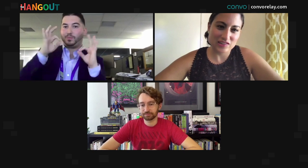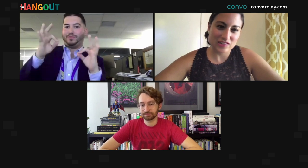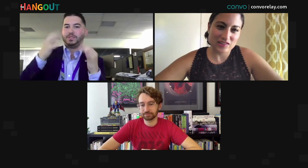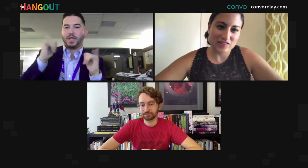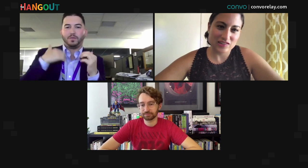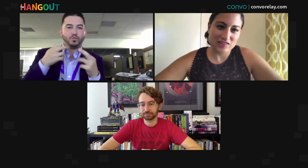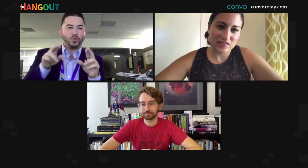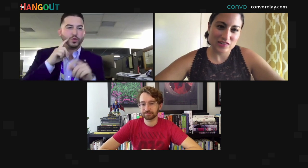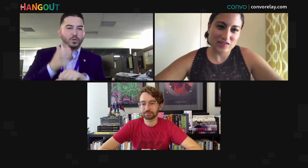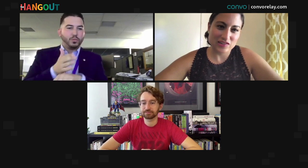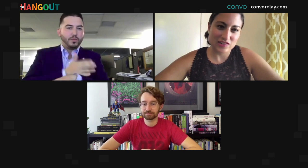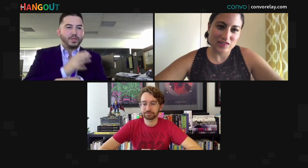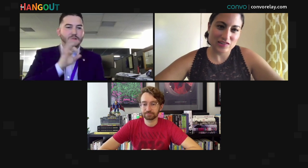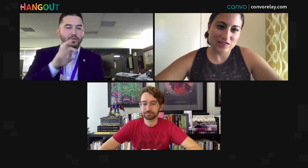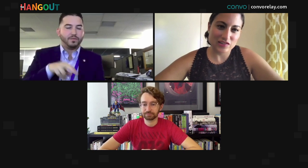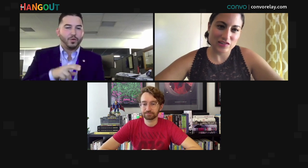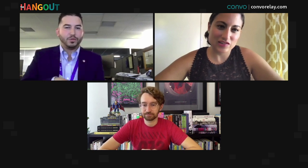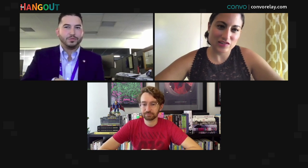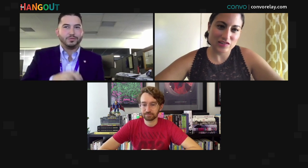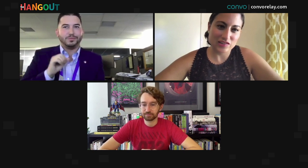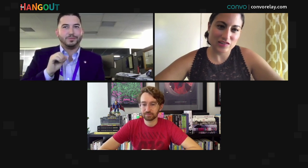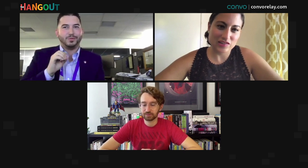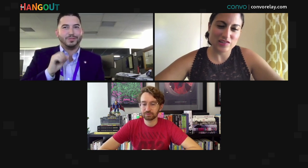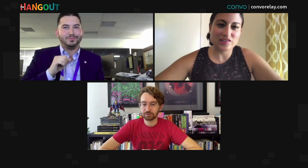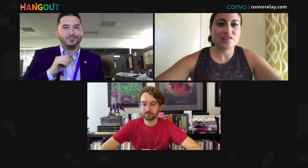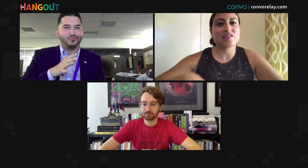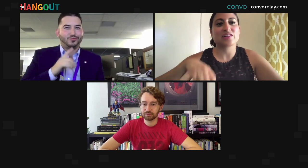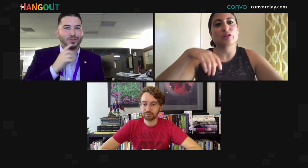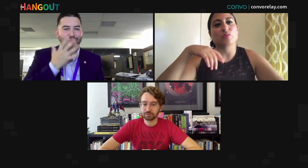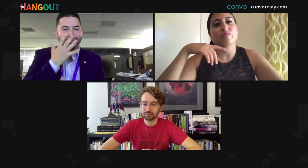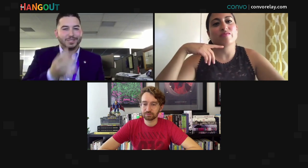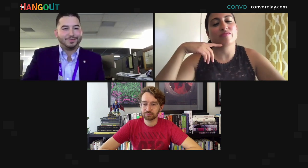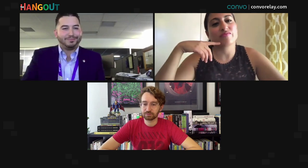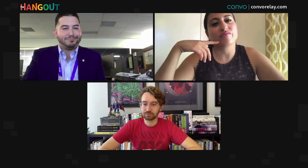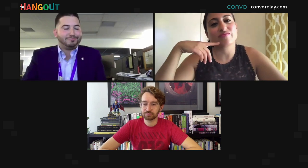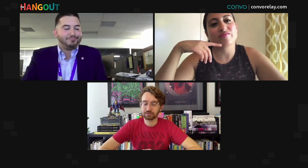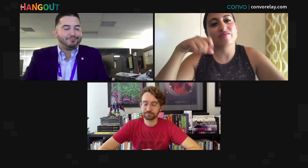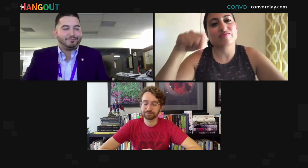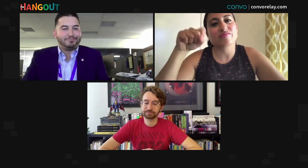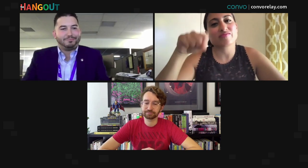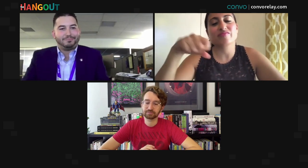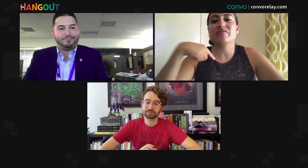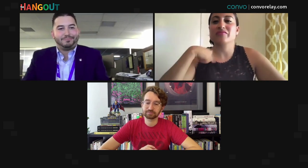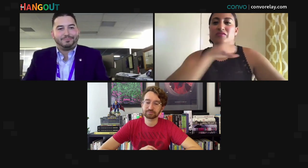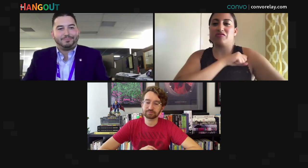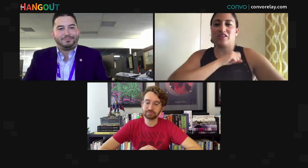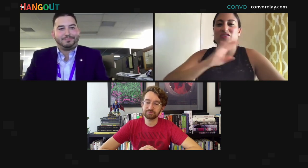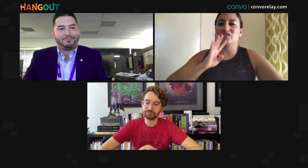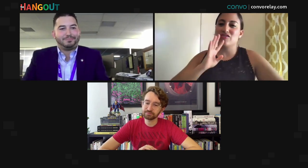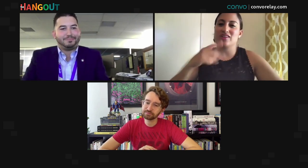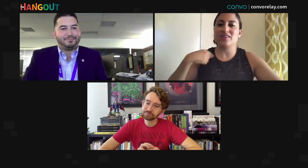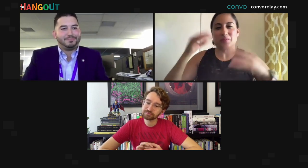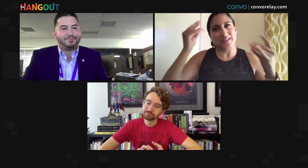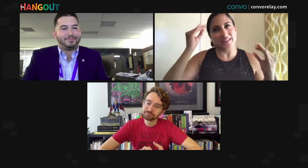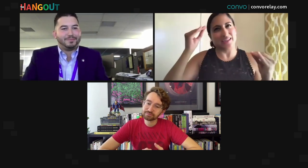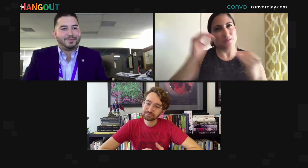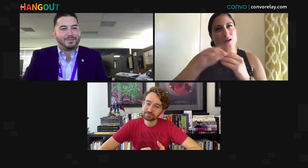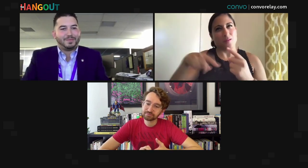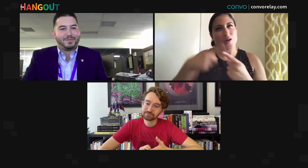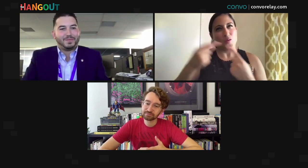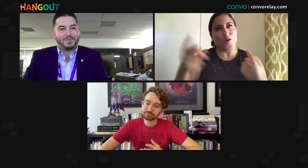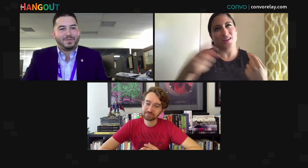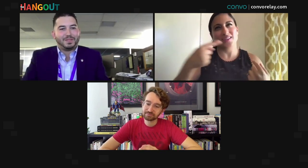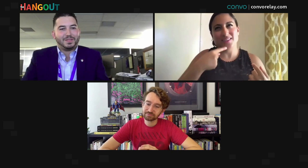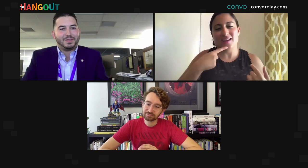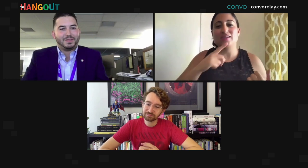to communication. And it's not perfect. There's still room for improvement, of course. So yeah, it's really interesting. This is